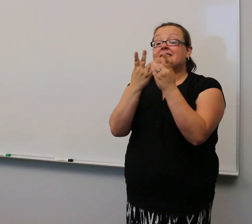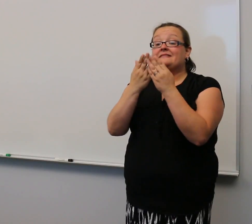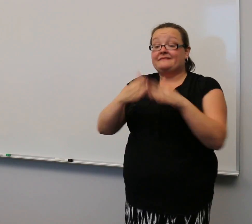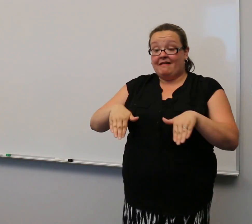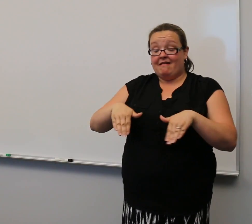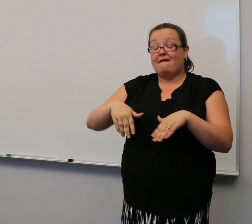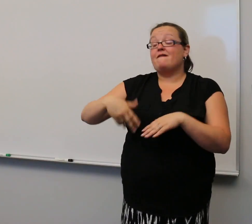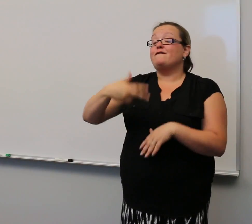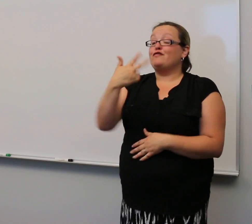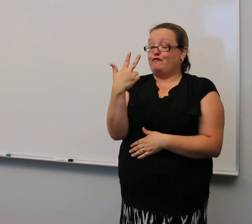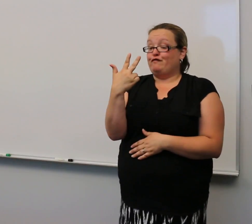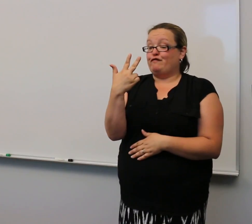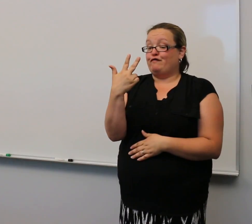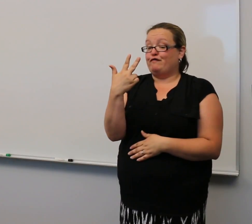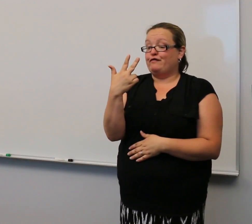is -4.